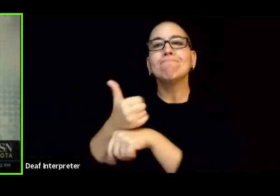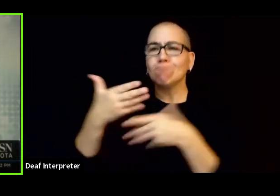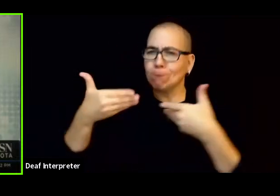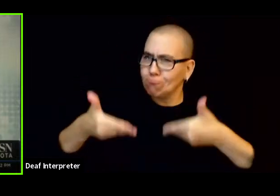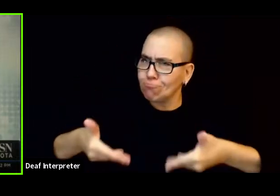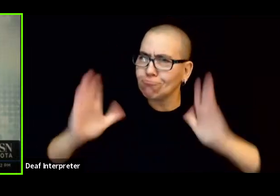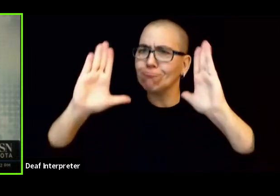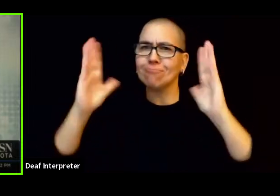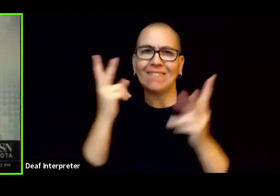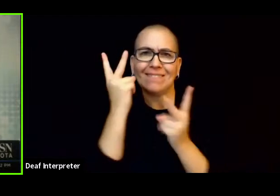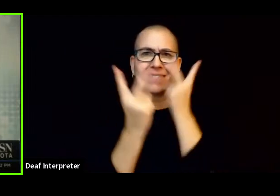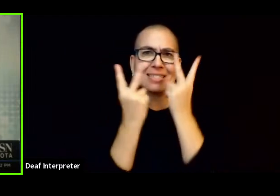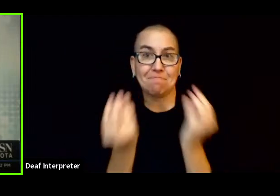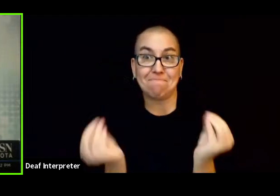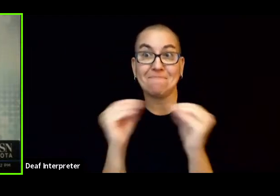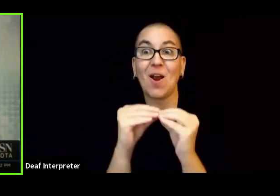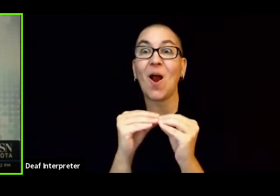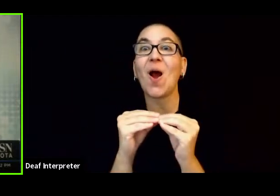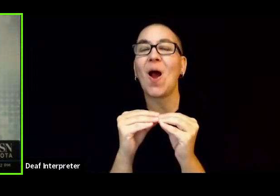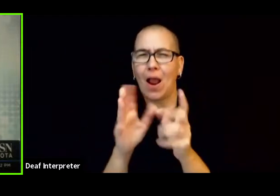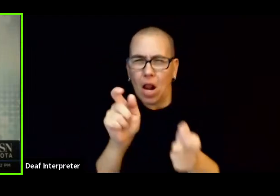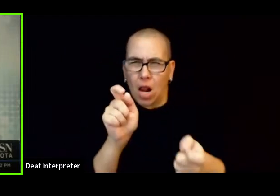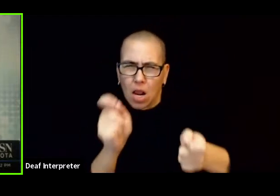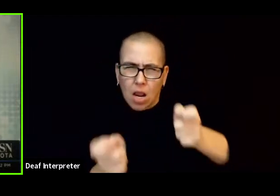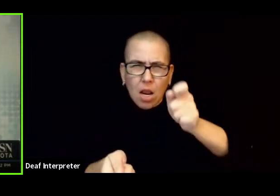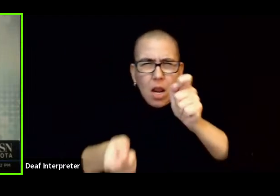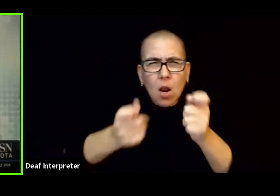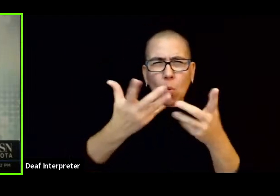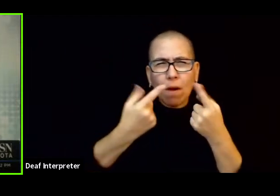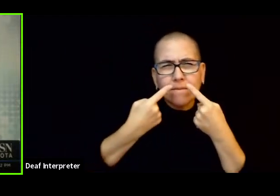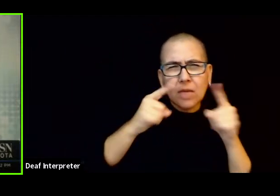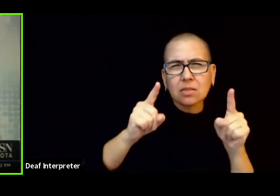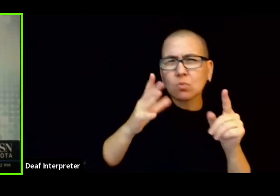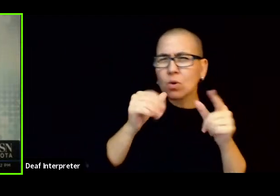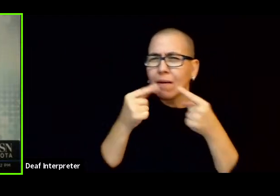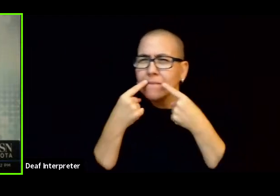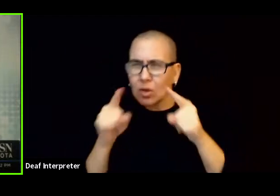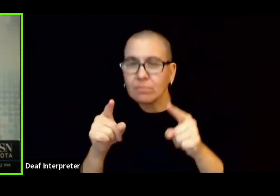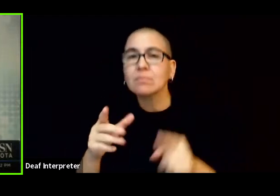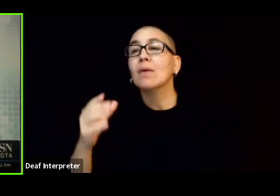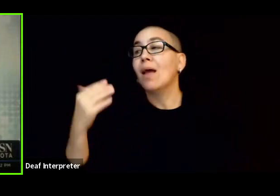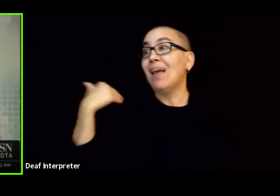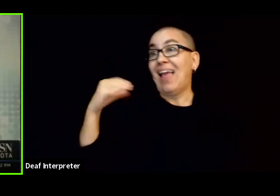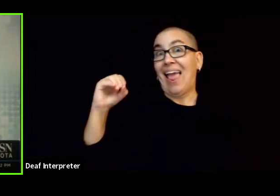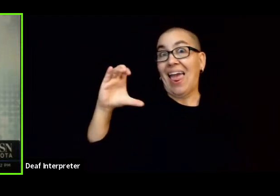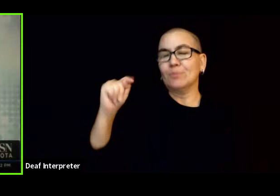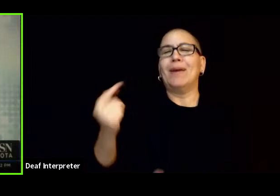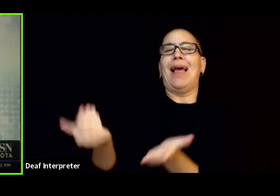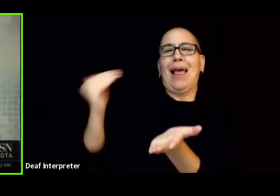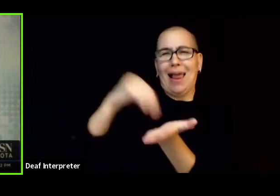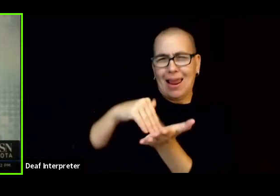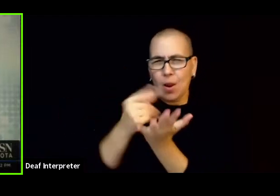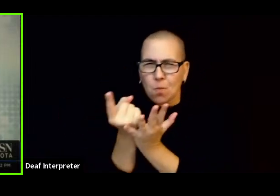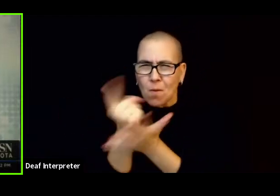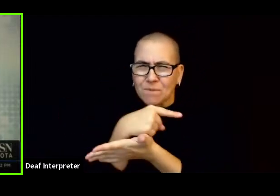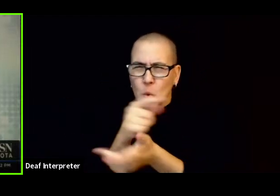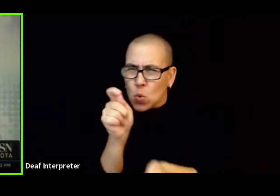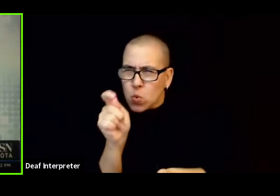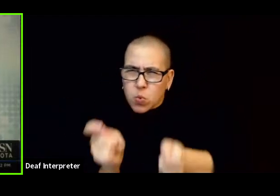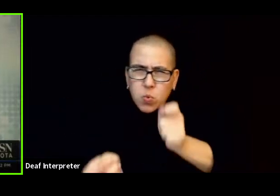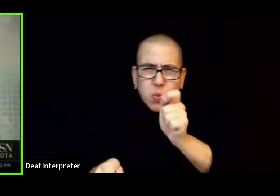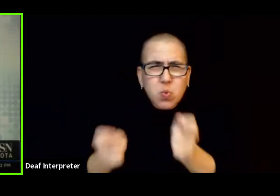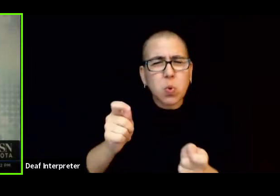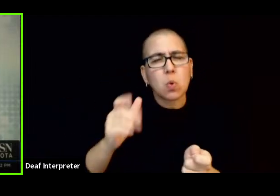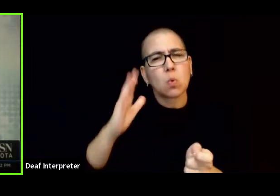further revised and updated in October. The results of this in trying to balance emotional well-being and infection